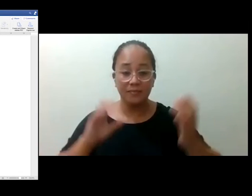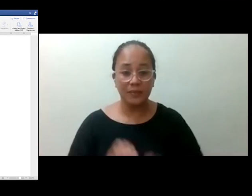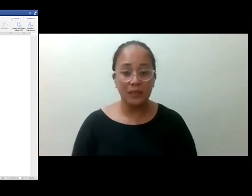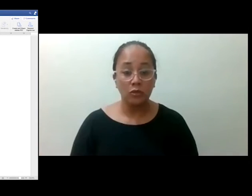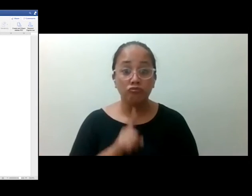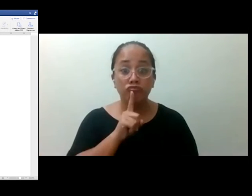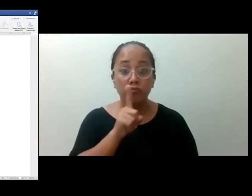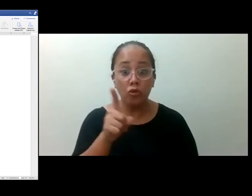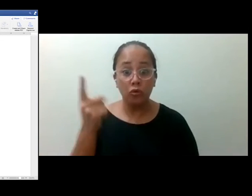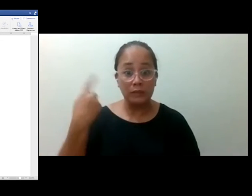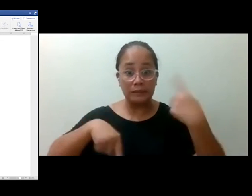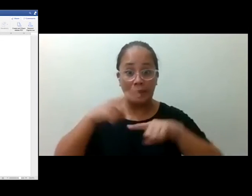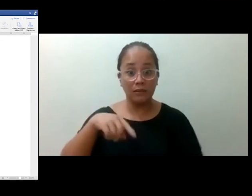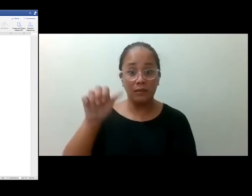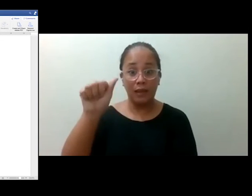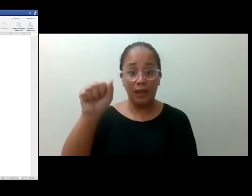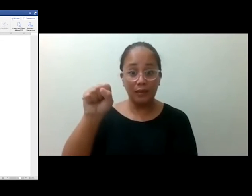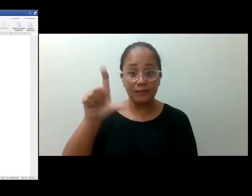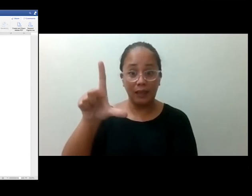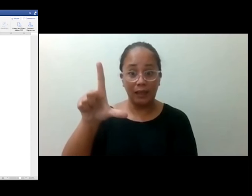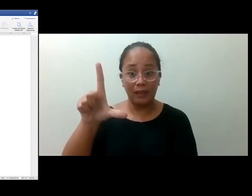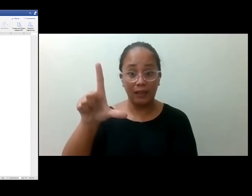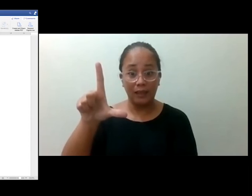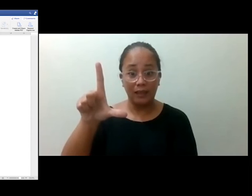Originally, that sign in ASL